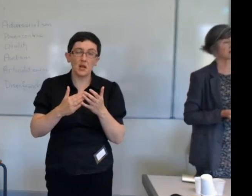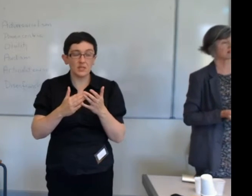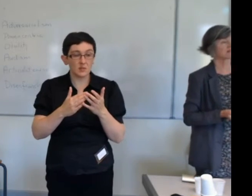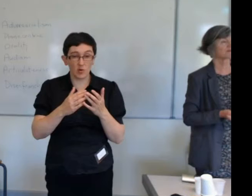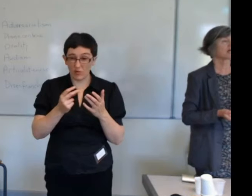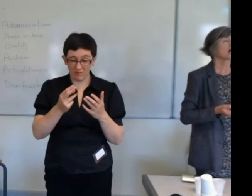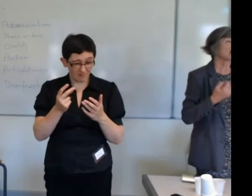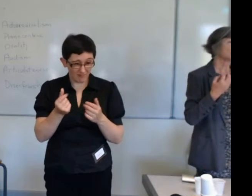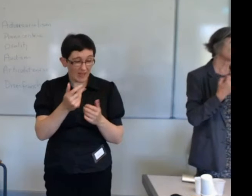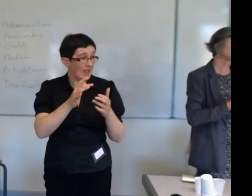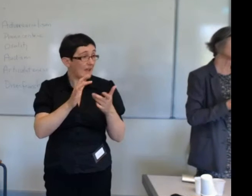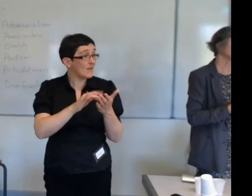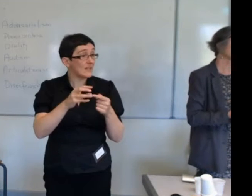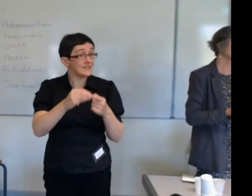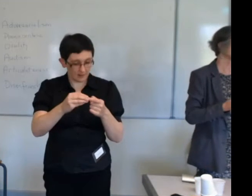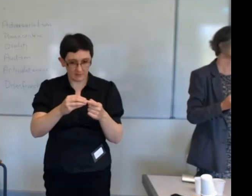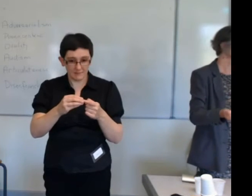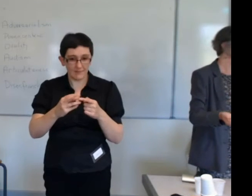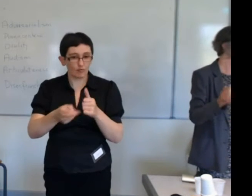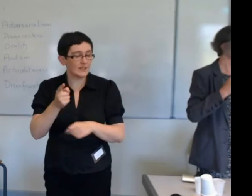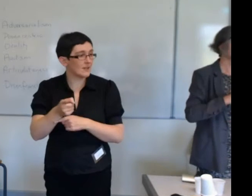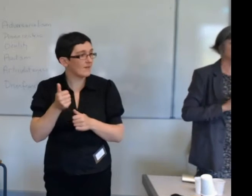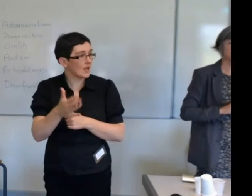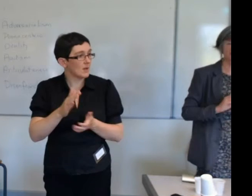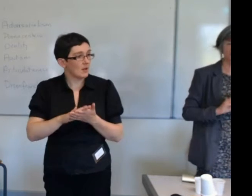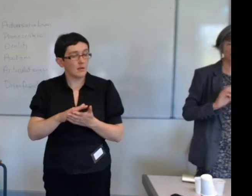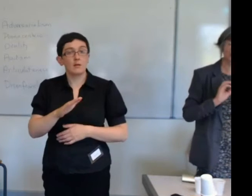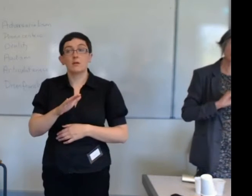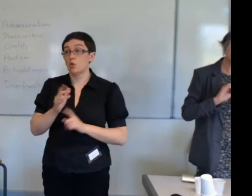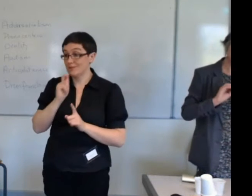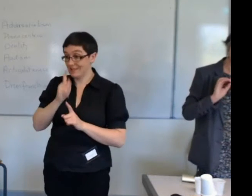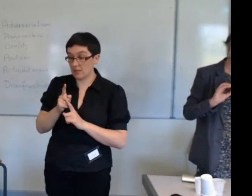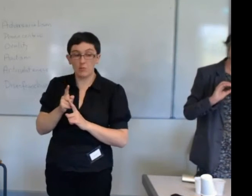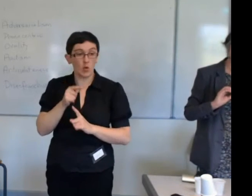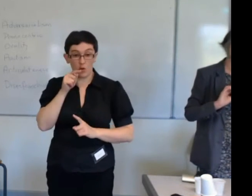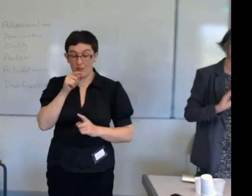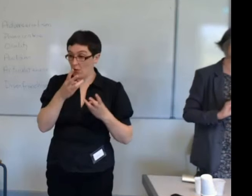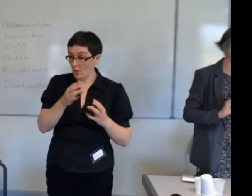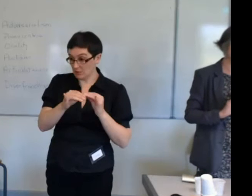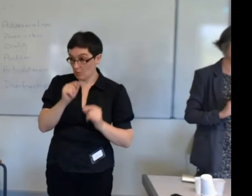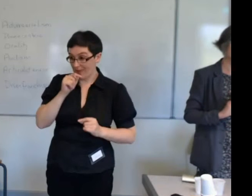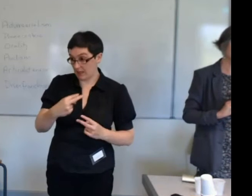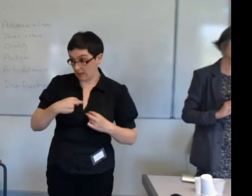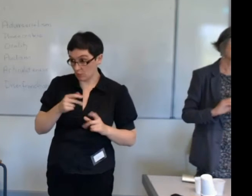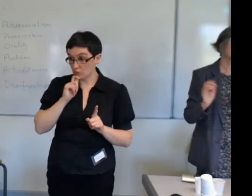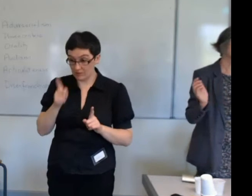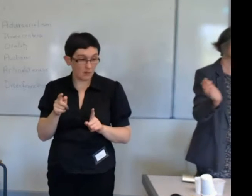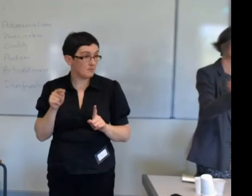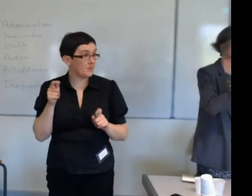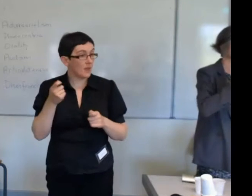seconds. And all you need to know is that the caller wants an interpreter in a particular language. And we can set up a